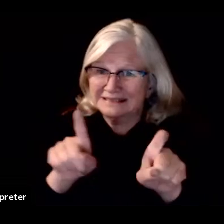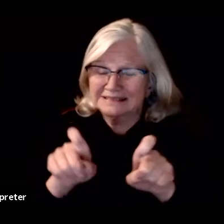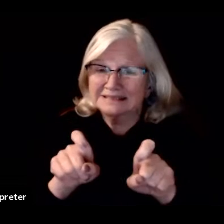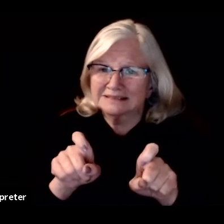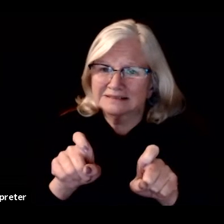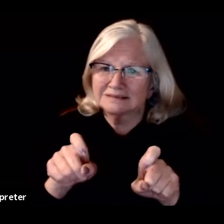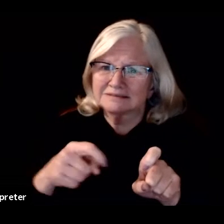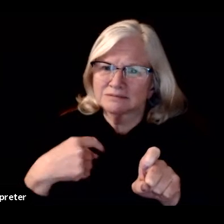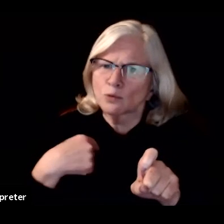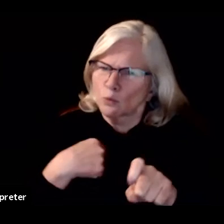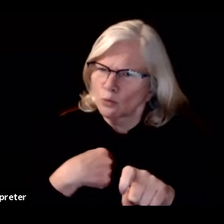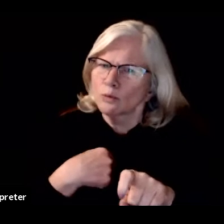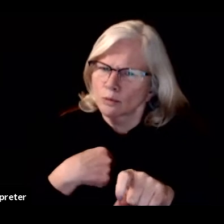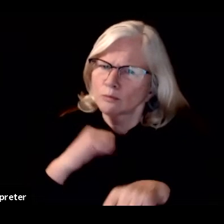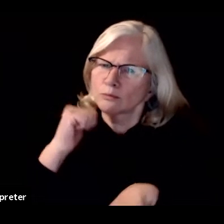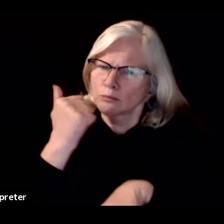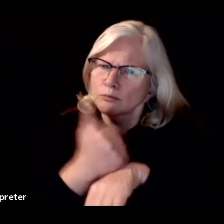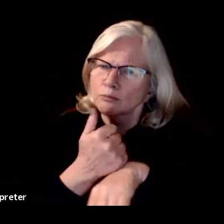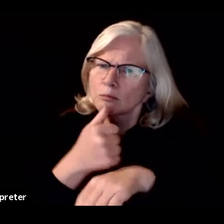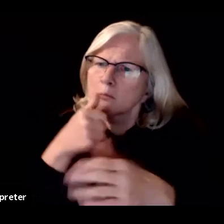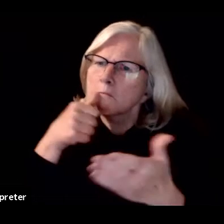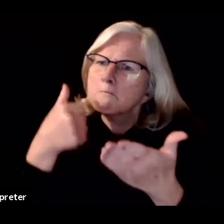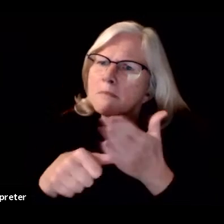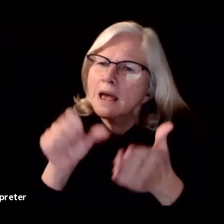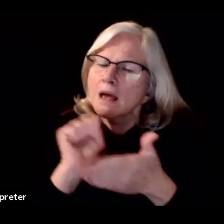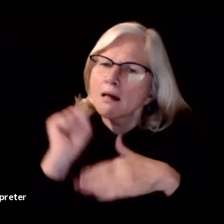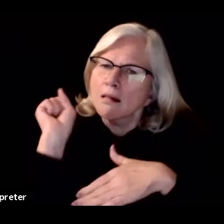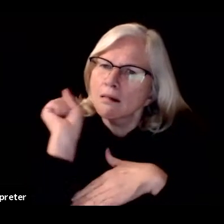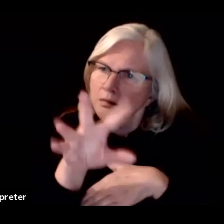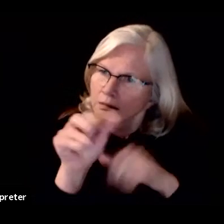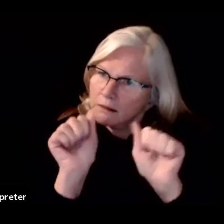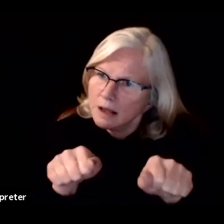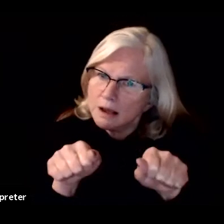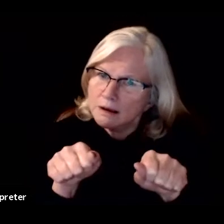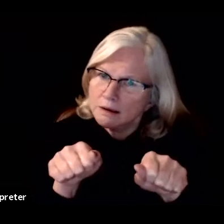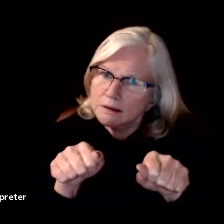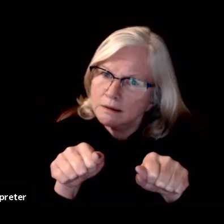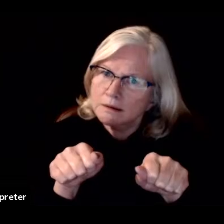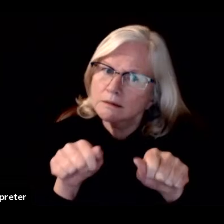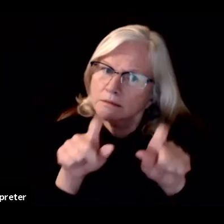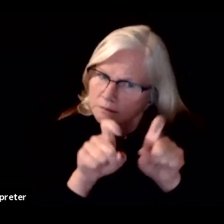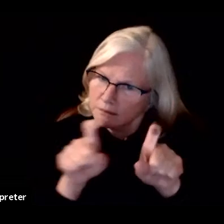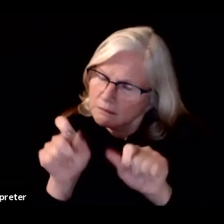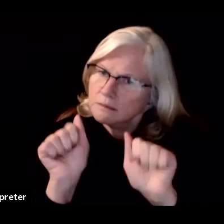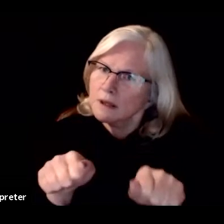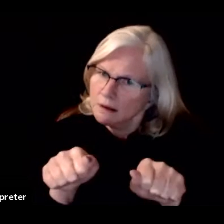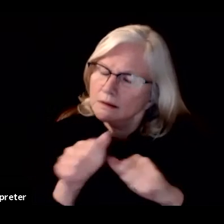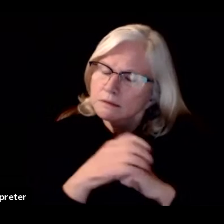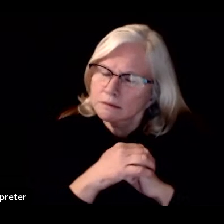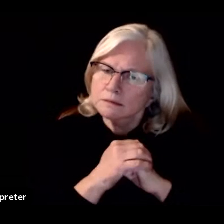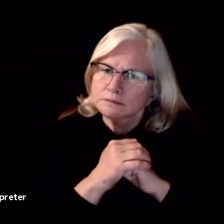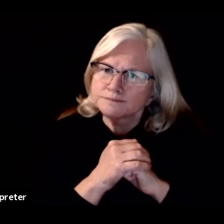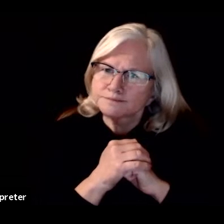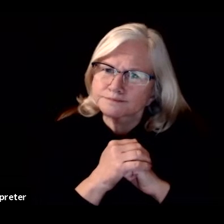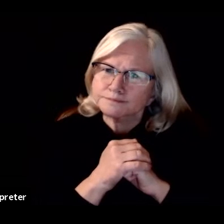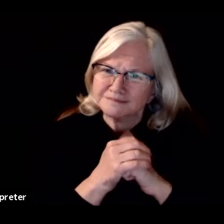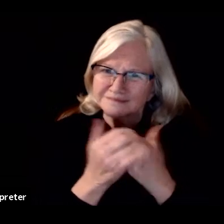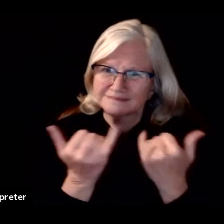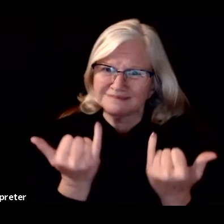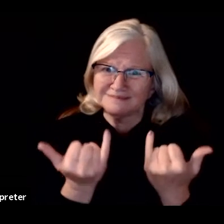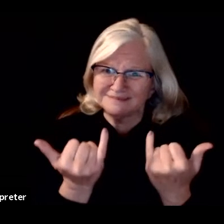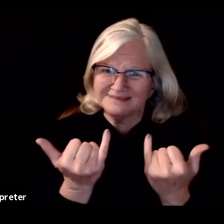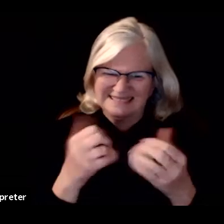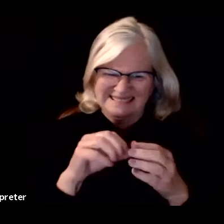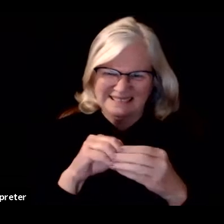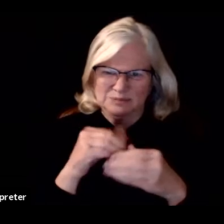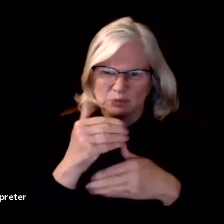very soon, hopefully in the next week or so. We do want to again, thank all of our partners who've built this really